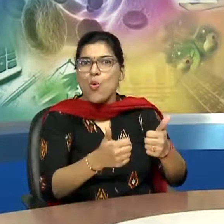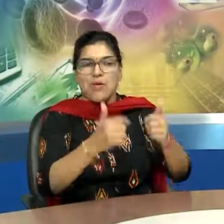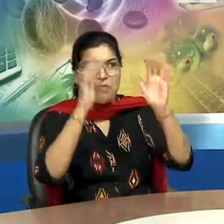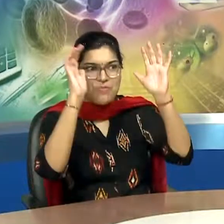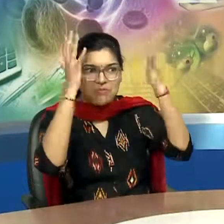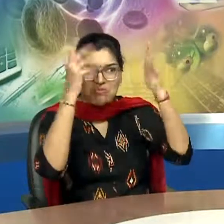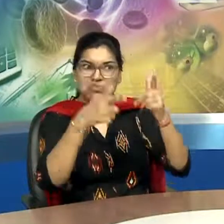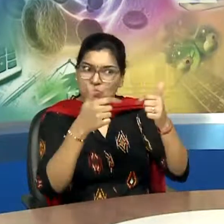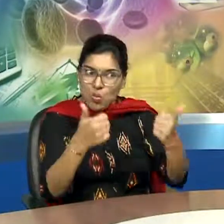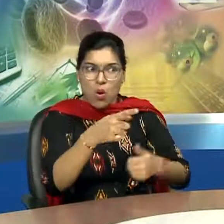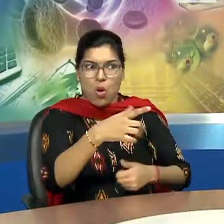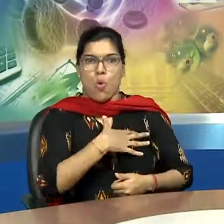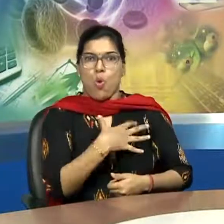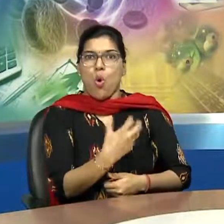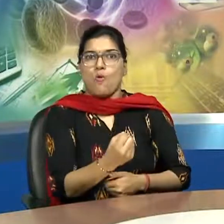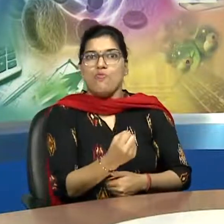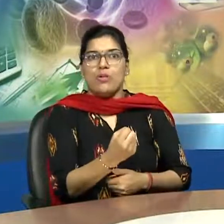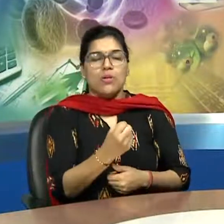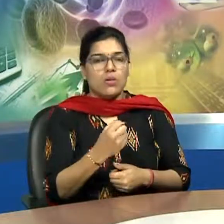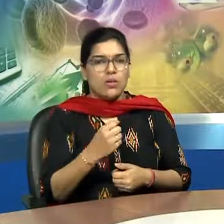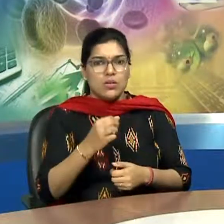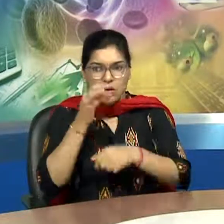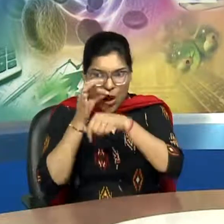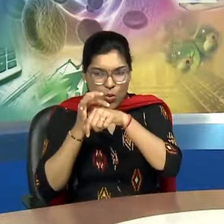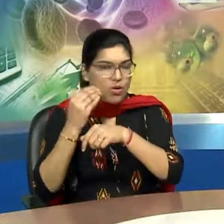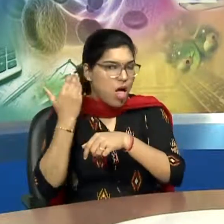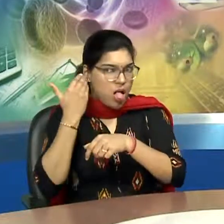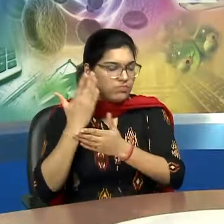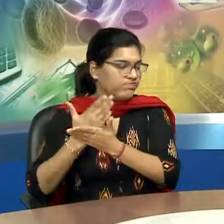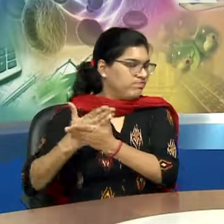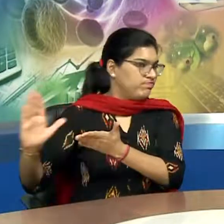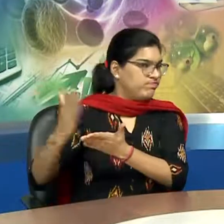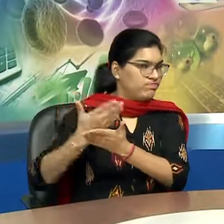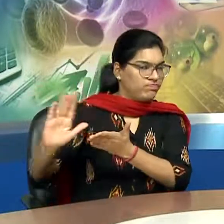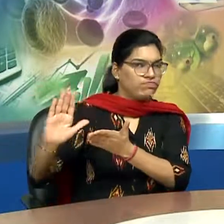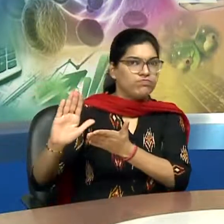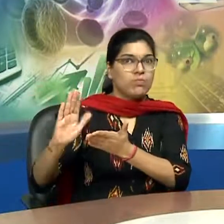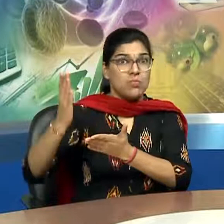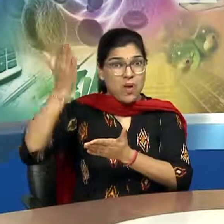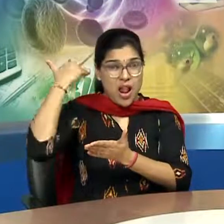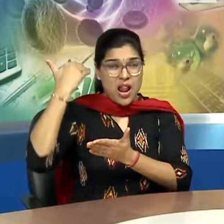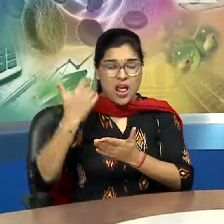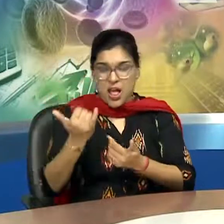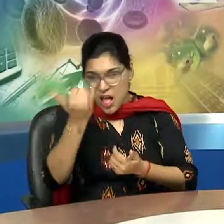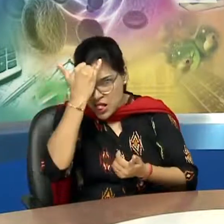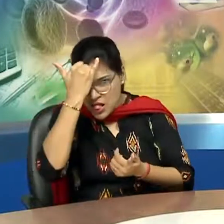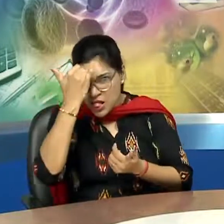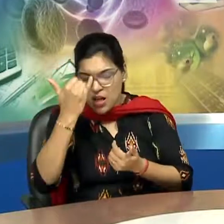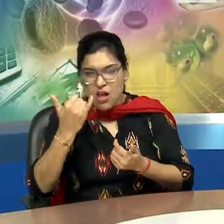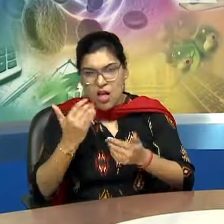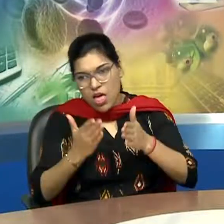and we as a normal society people, we applaud the courage shown by